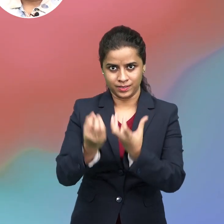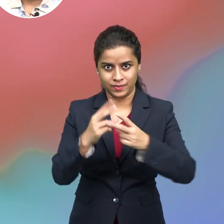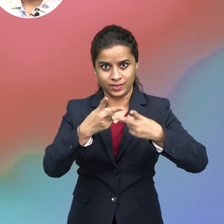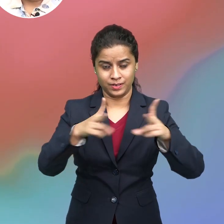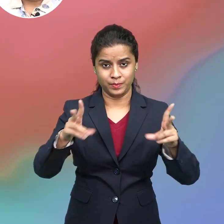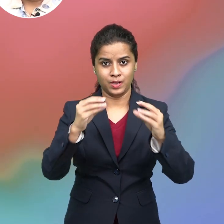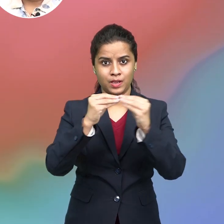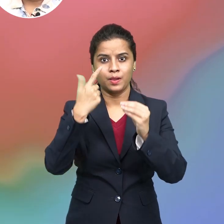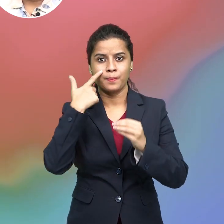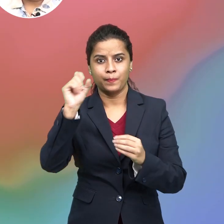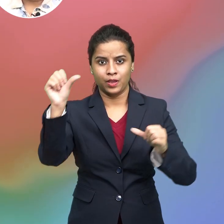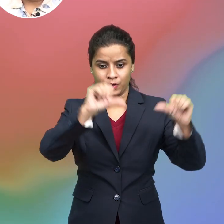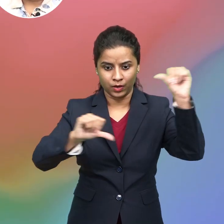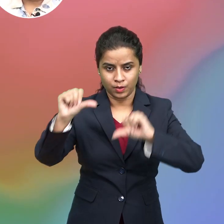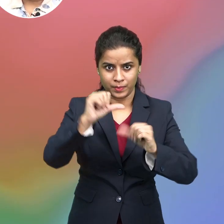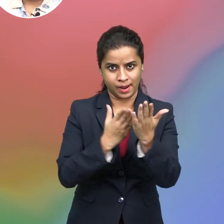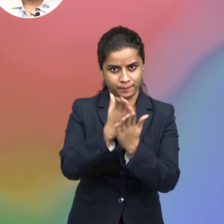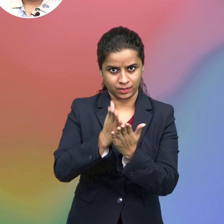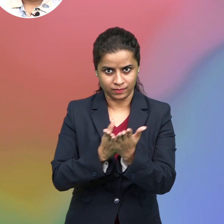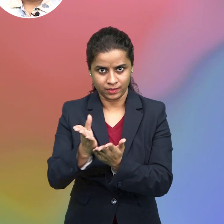different biochemical pathways.